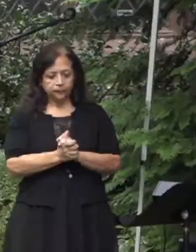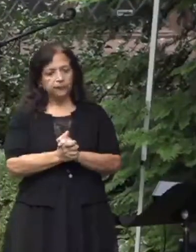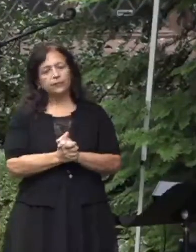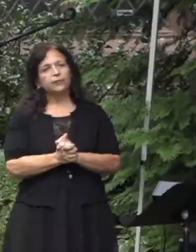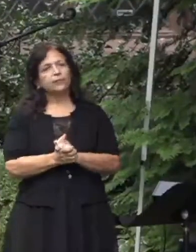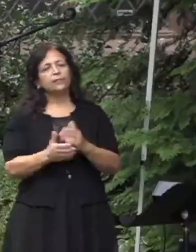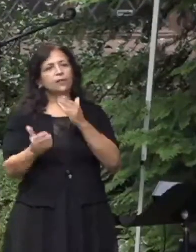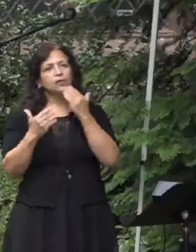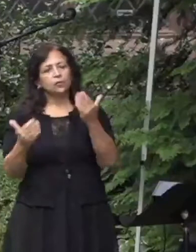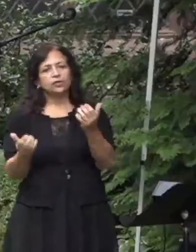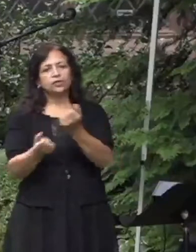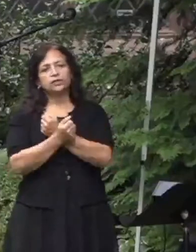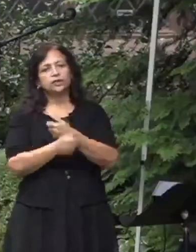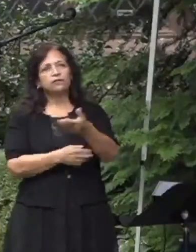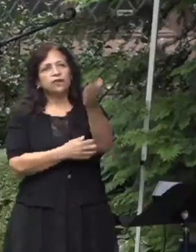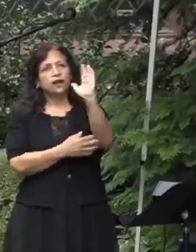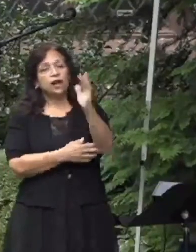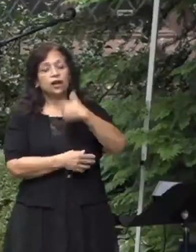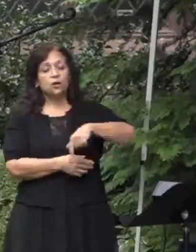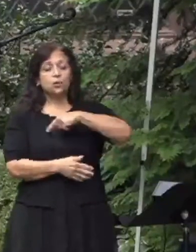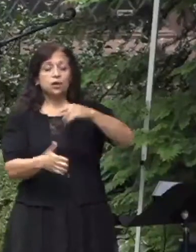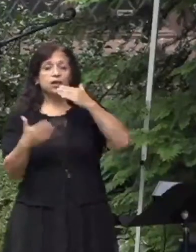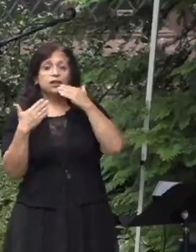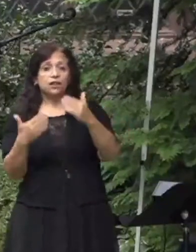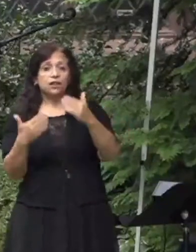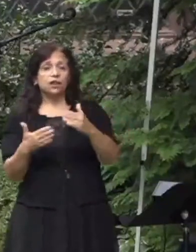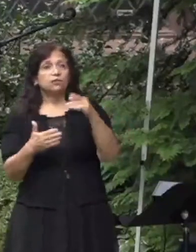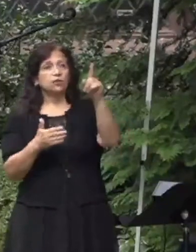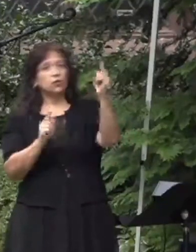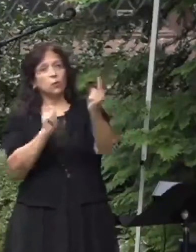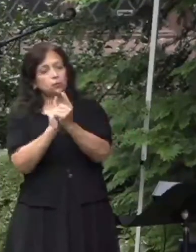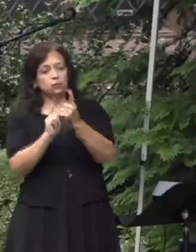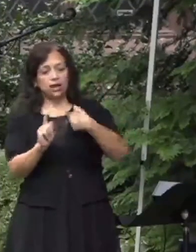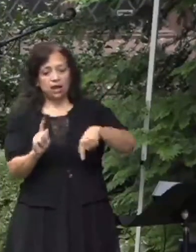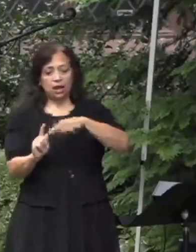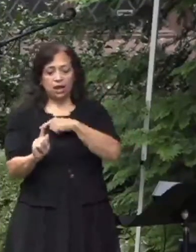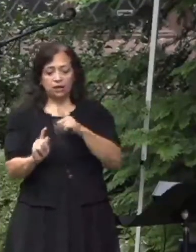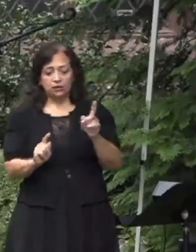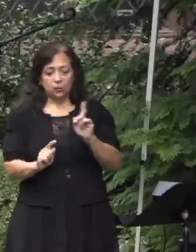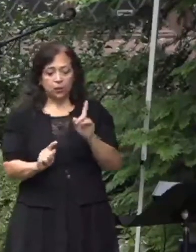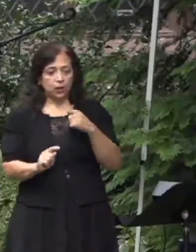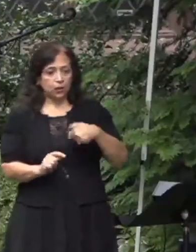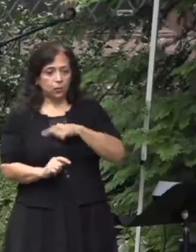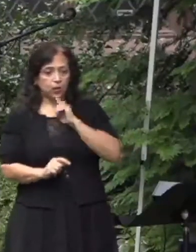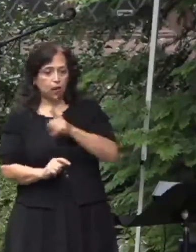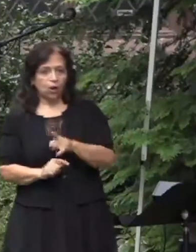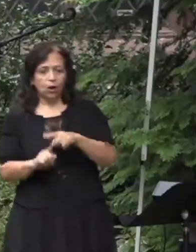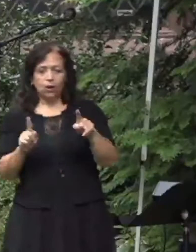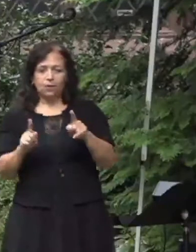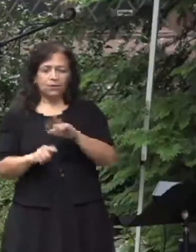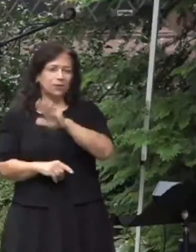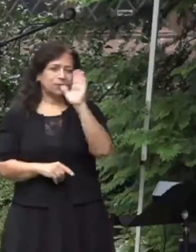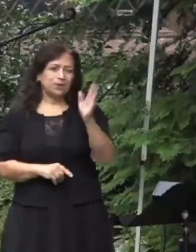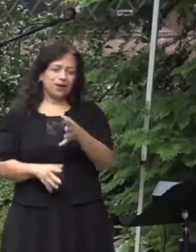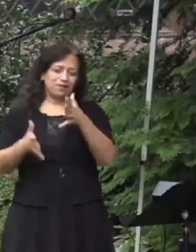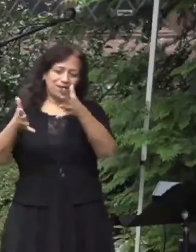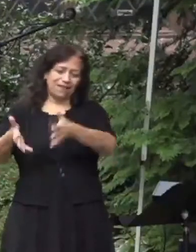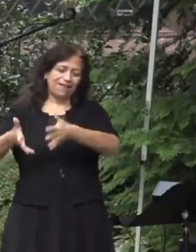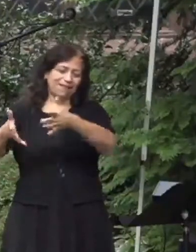Gracious and loving God, we are thankful that you meet us where we are, but never leave us